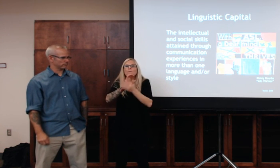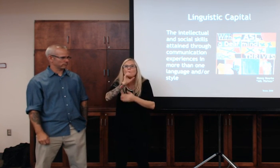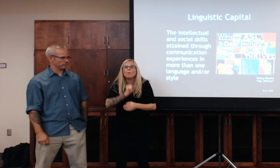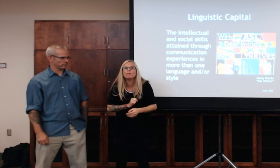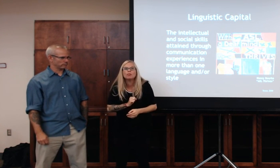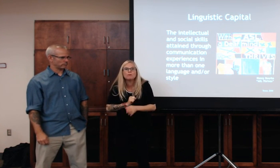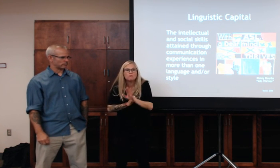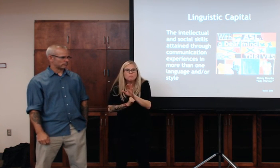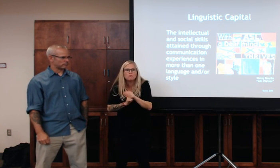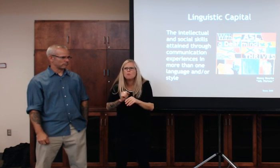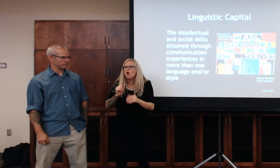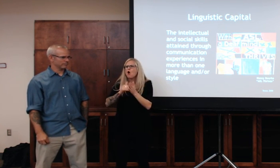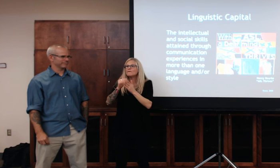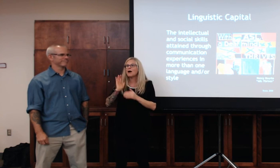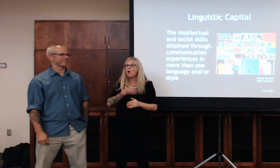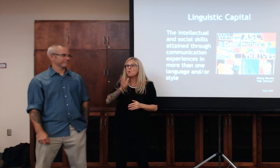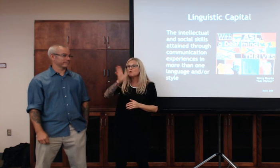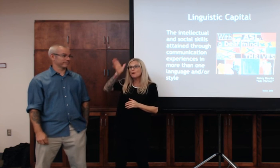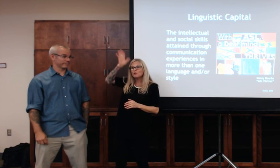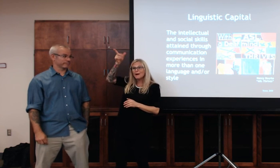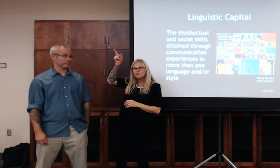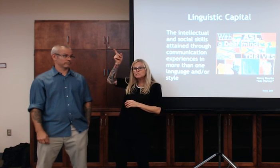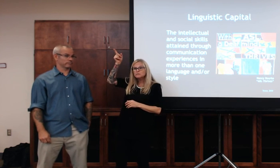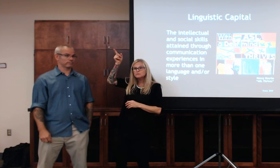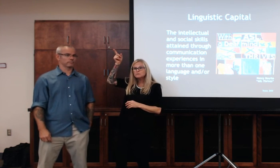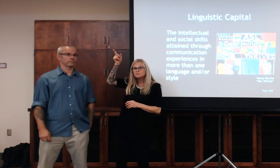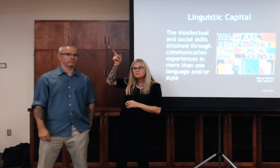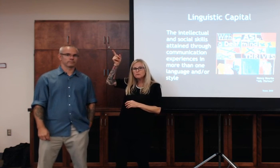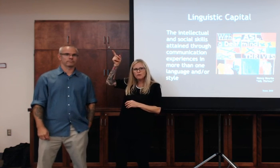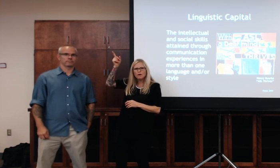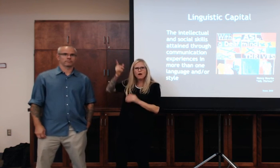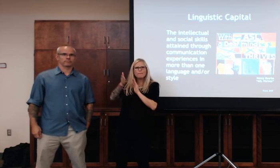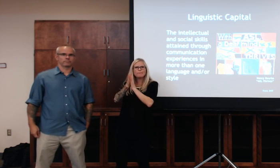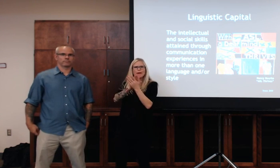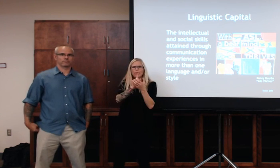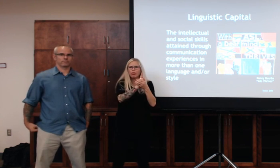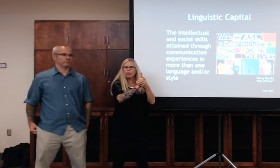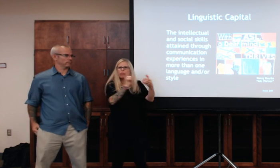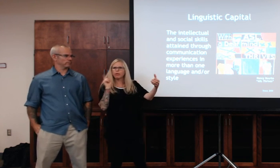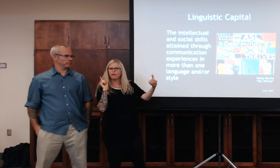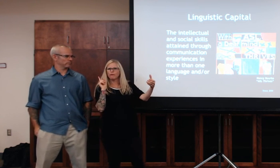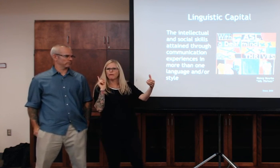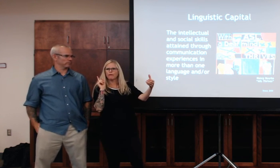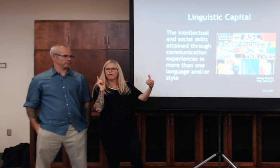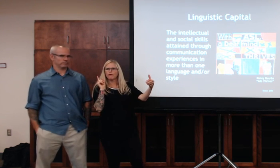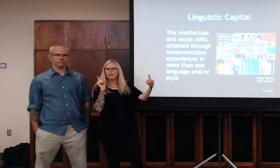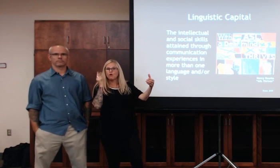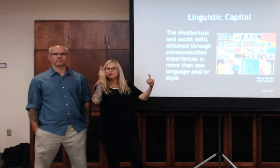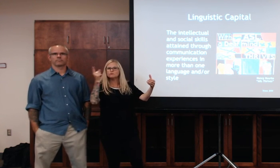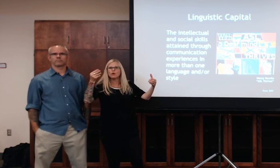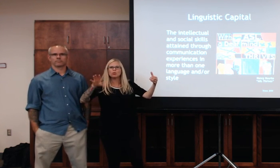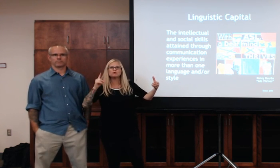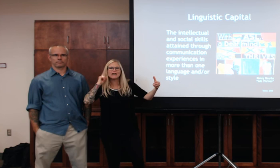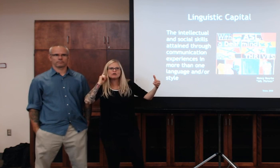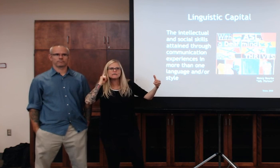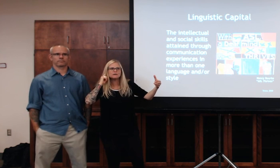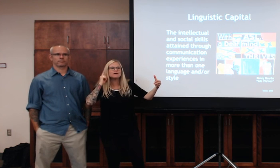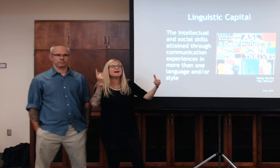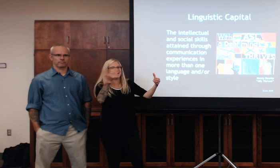Also, when we become old, our grandparents become disengaged from the family because they lose their hearing.